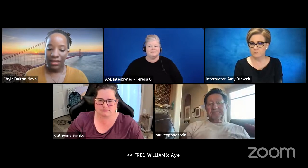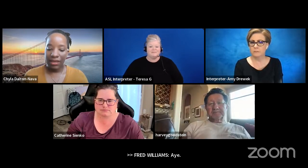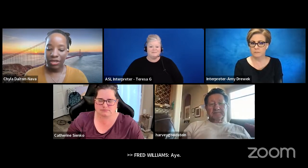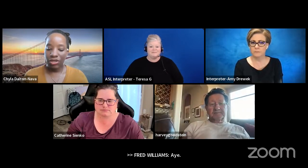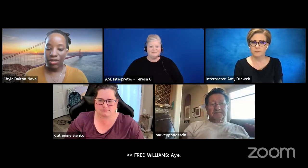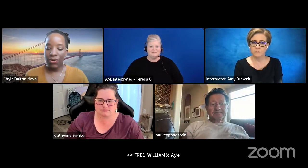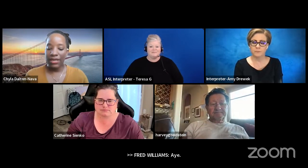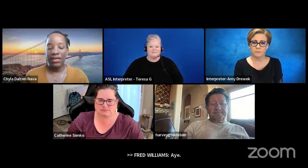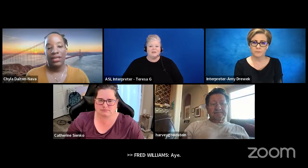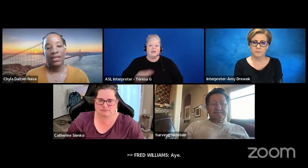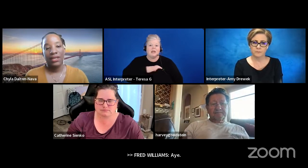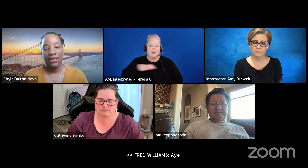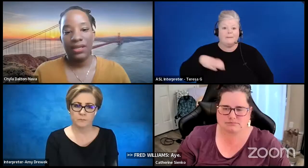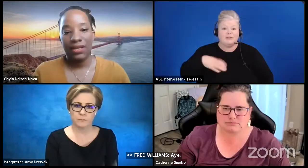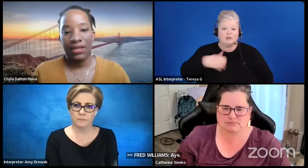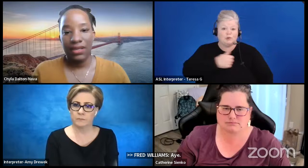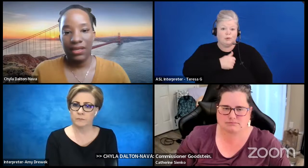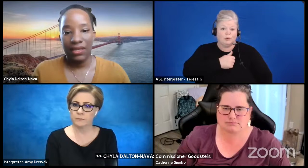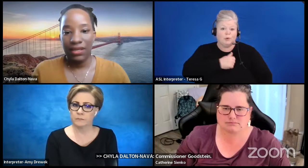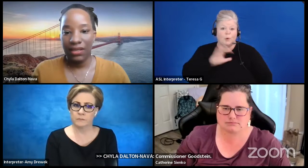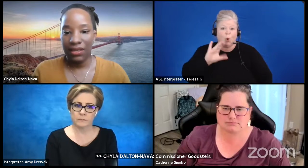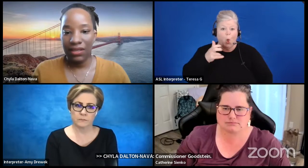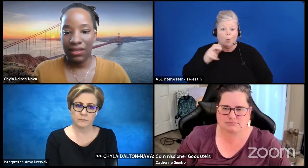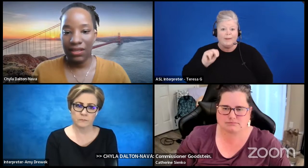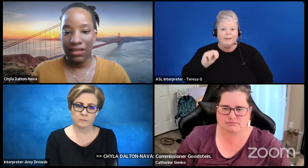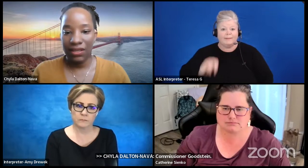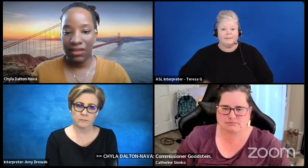Aye. Commissioner Cohen,